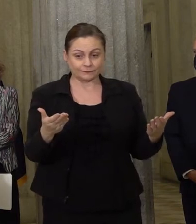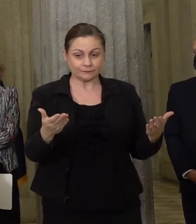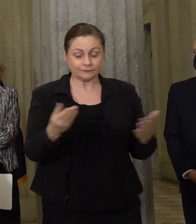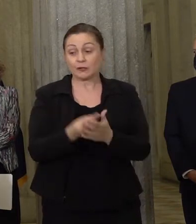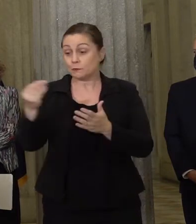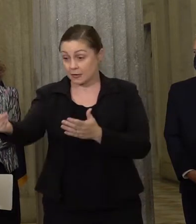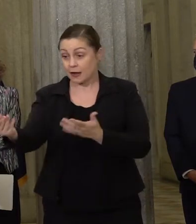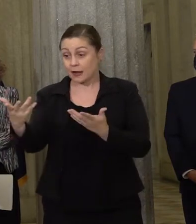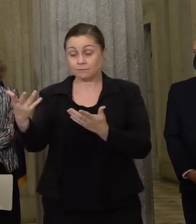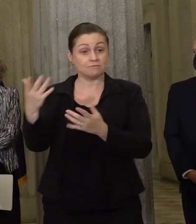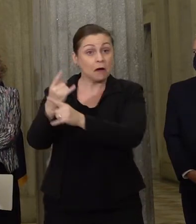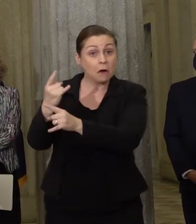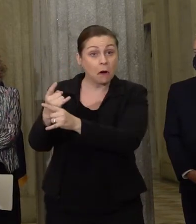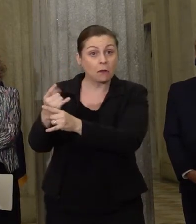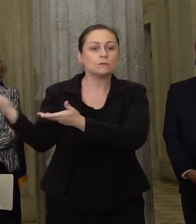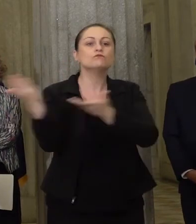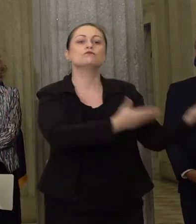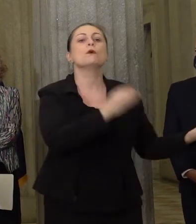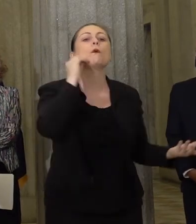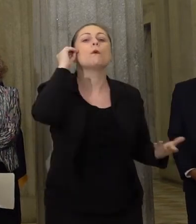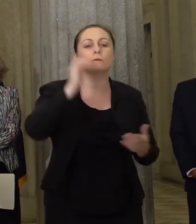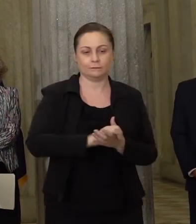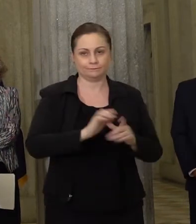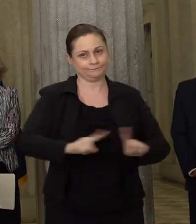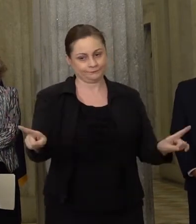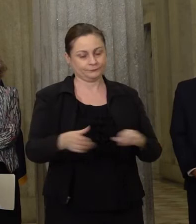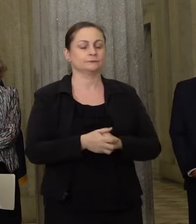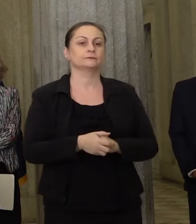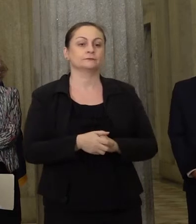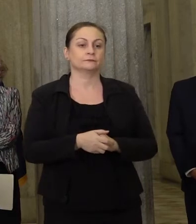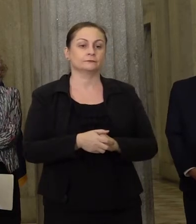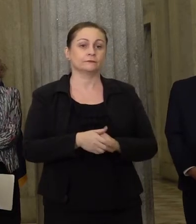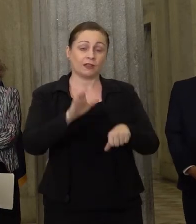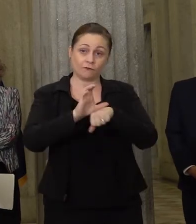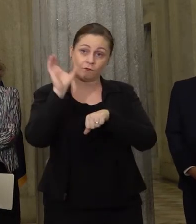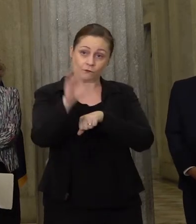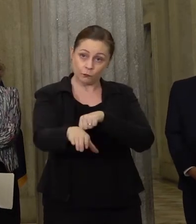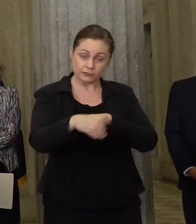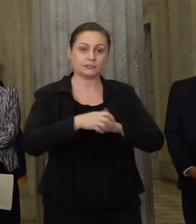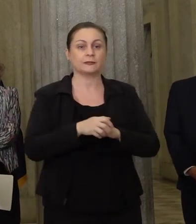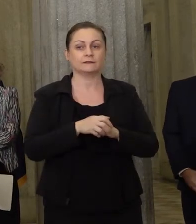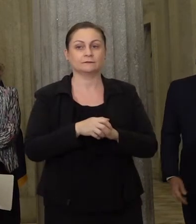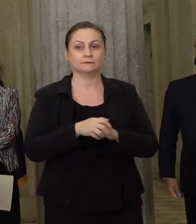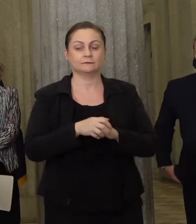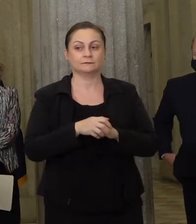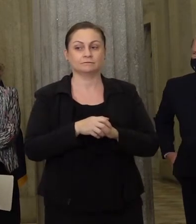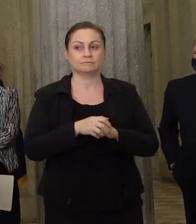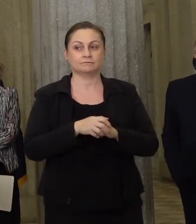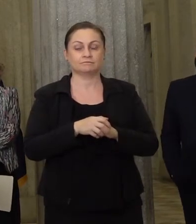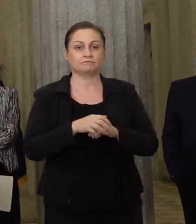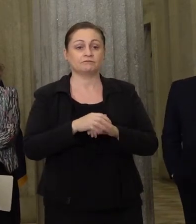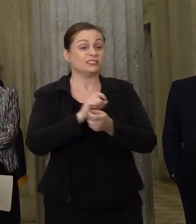buy and then you take it out. In regard to the enforcement of this, there's really